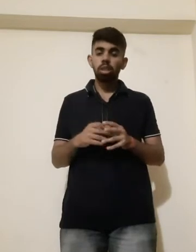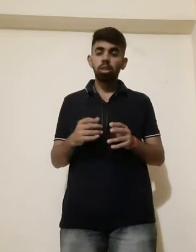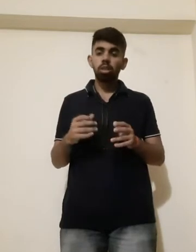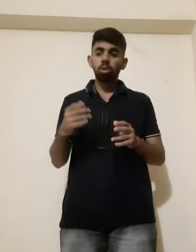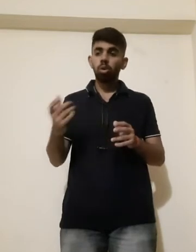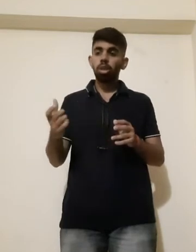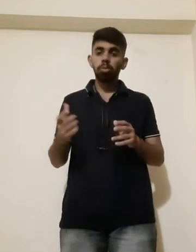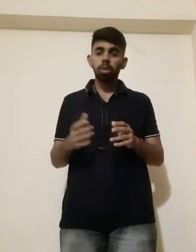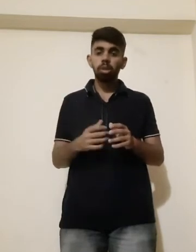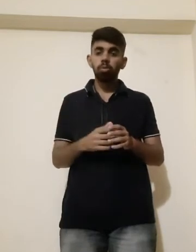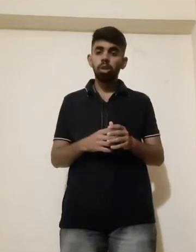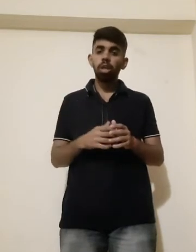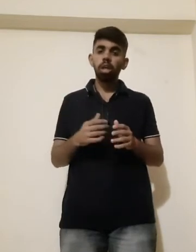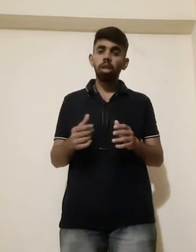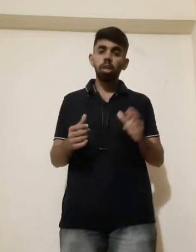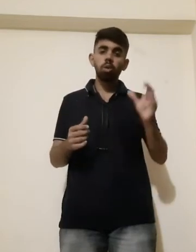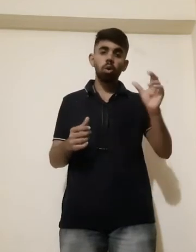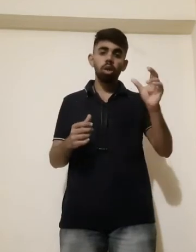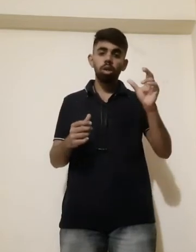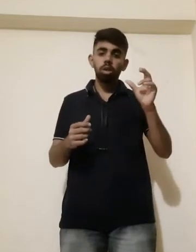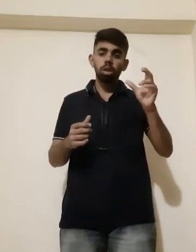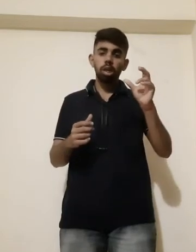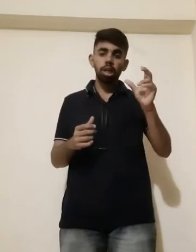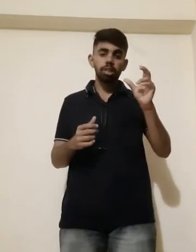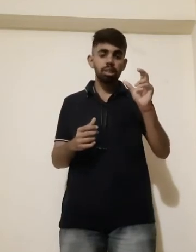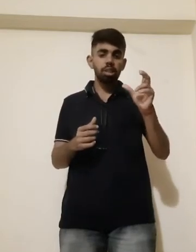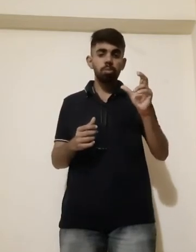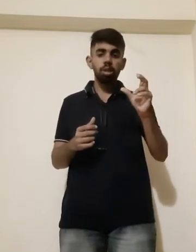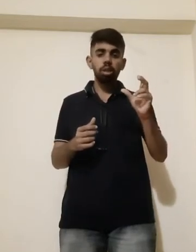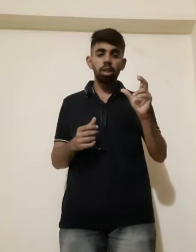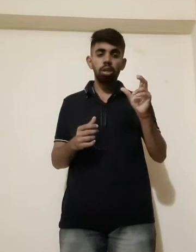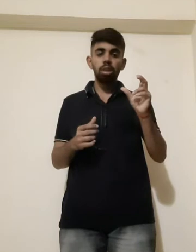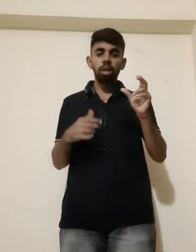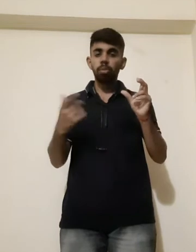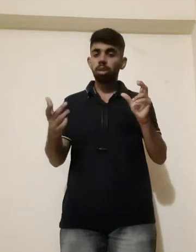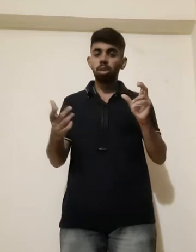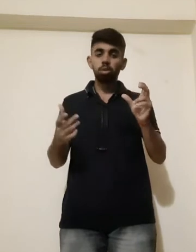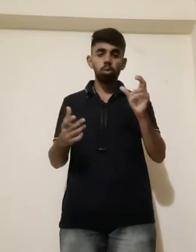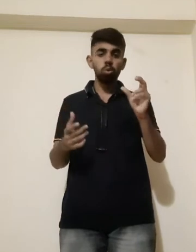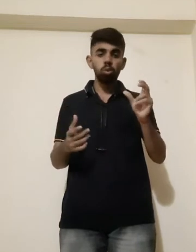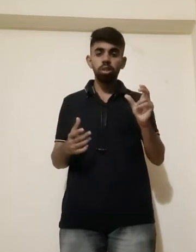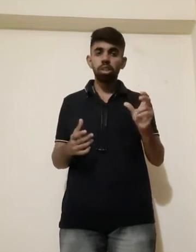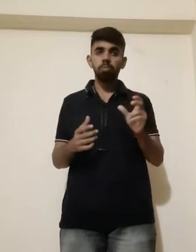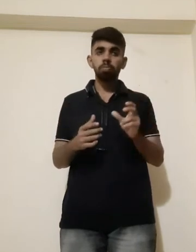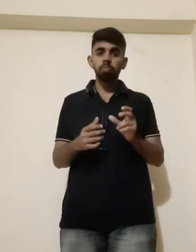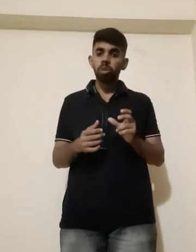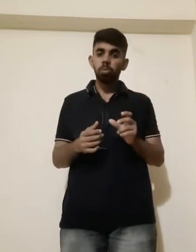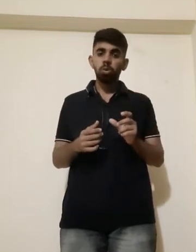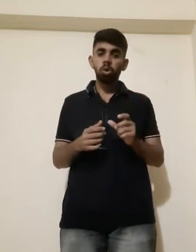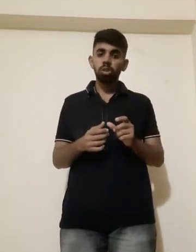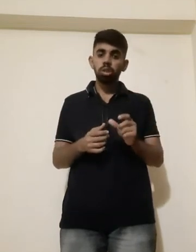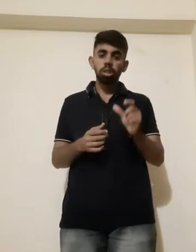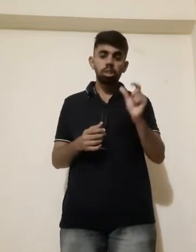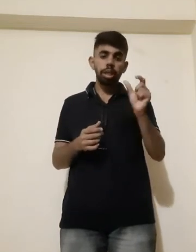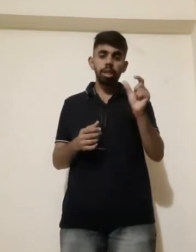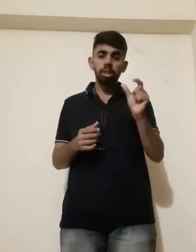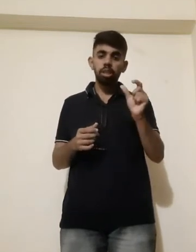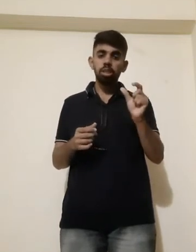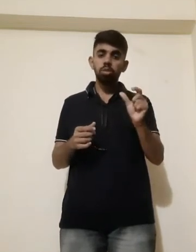and call that method. We can directly access that method through its name, because static is